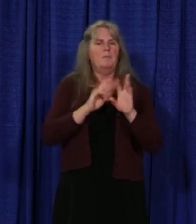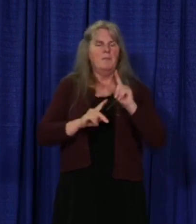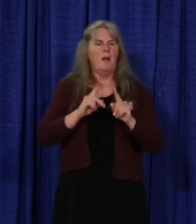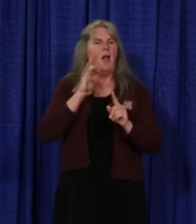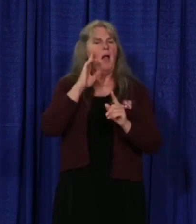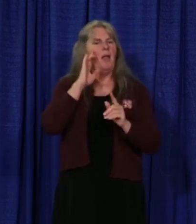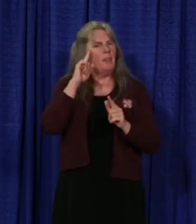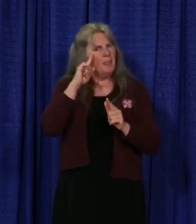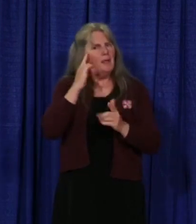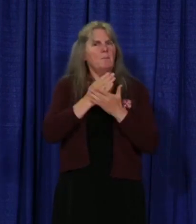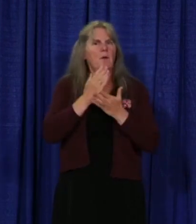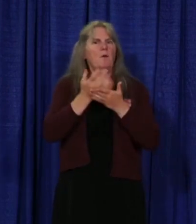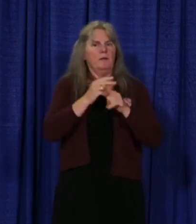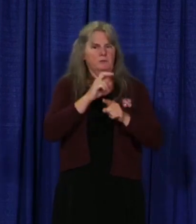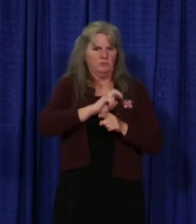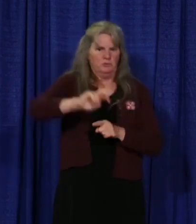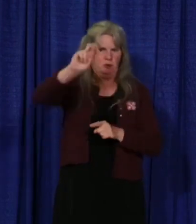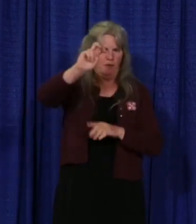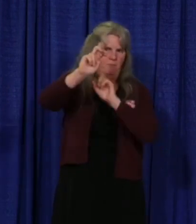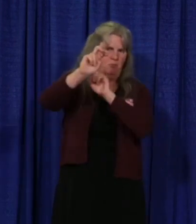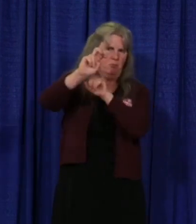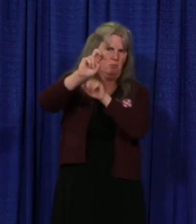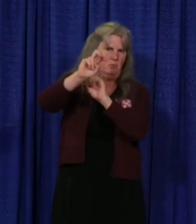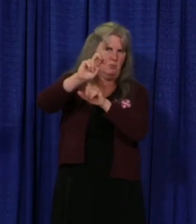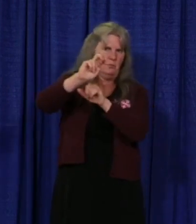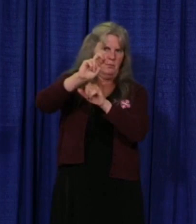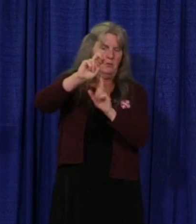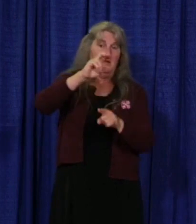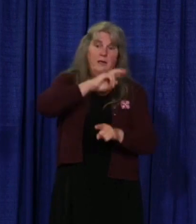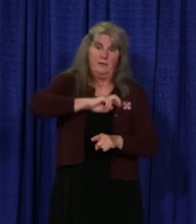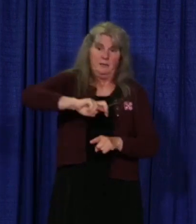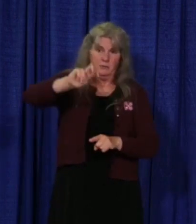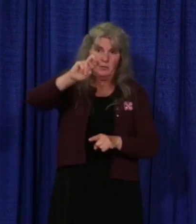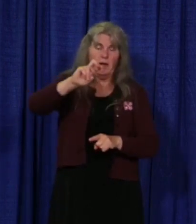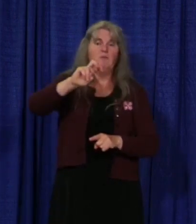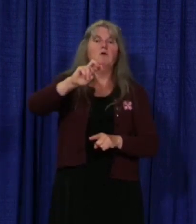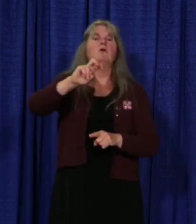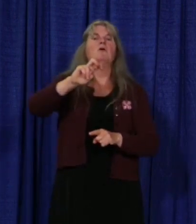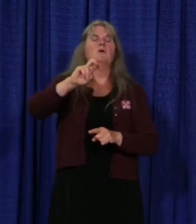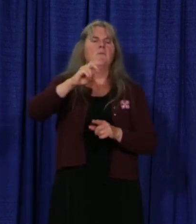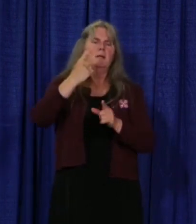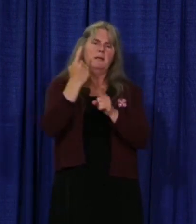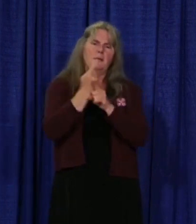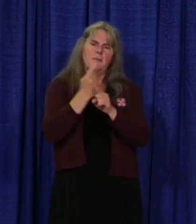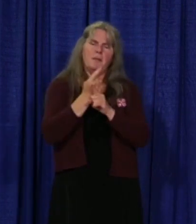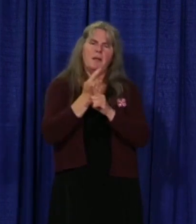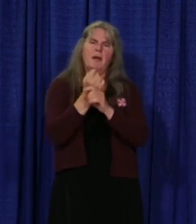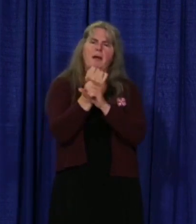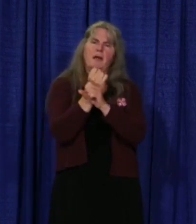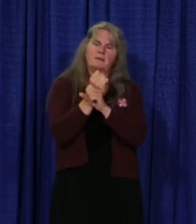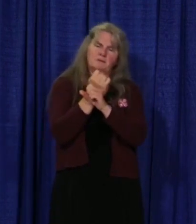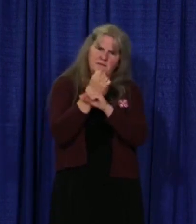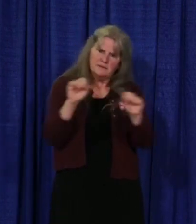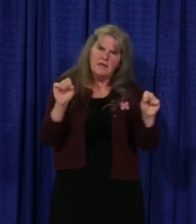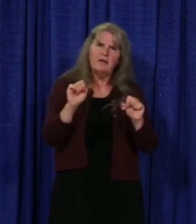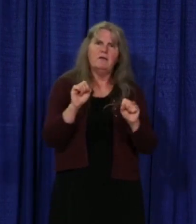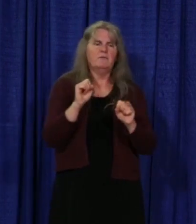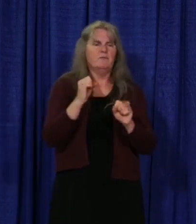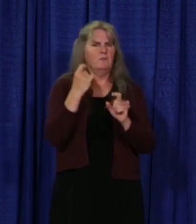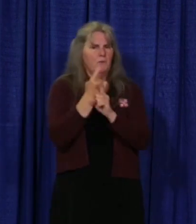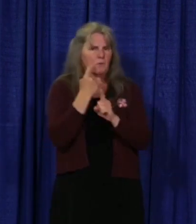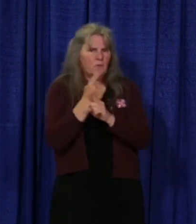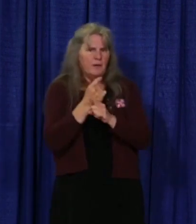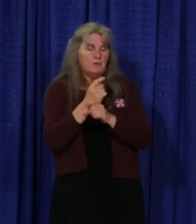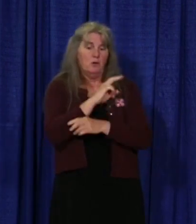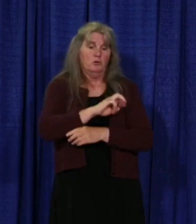Henry says herself, bring your travel manners with you. Travel wisely, so that when you are